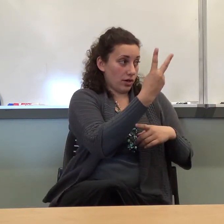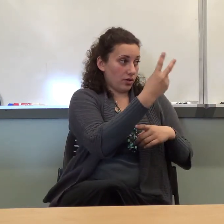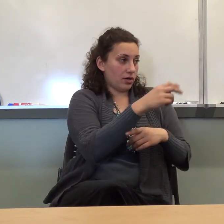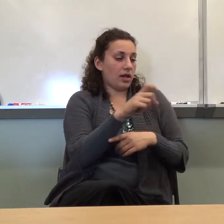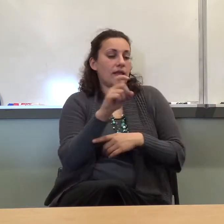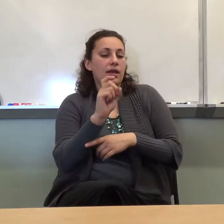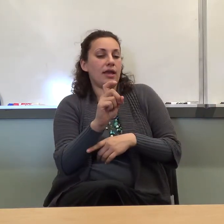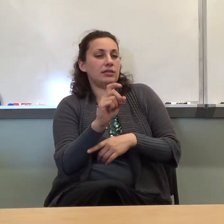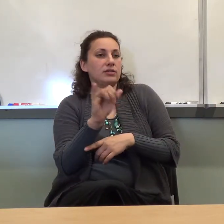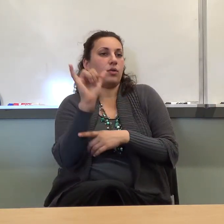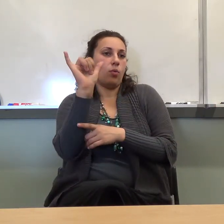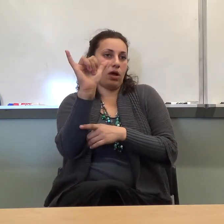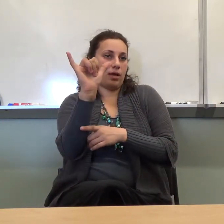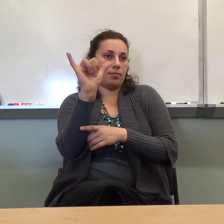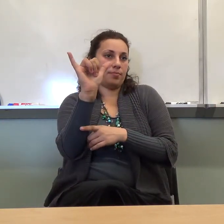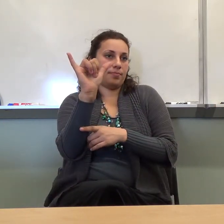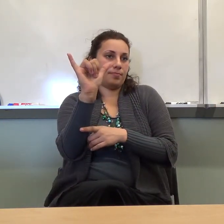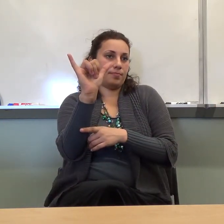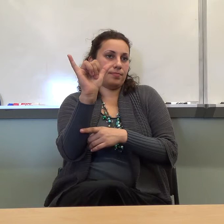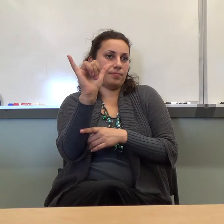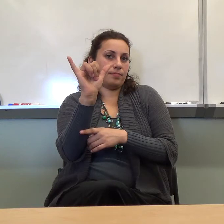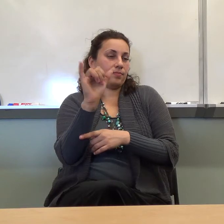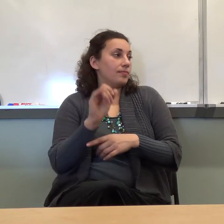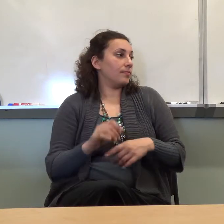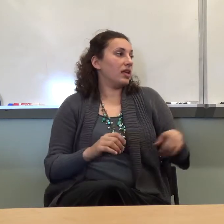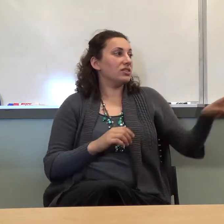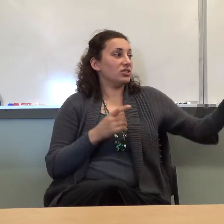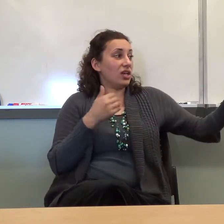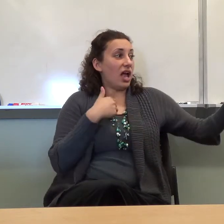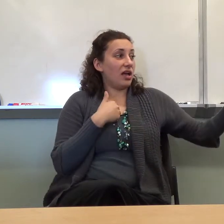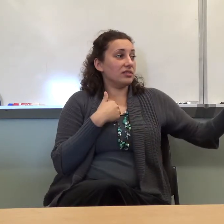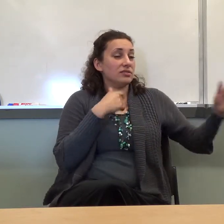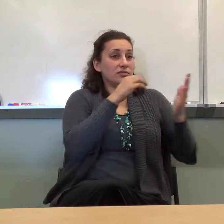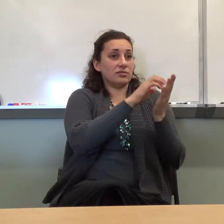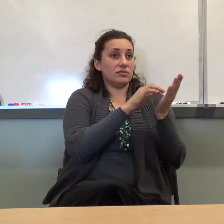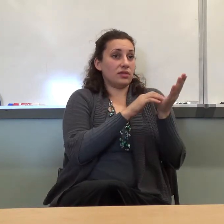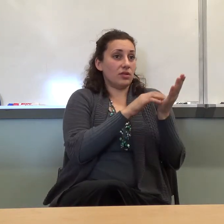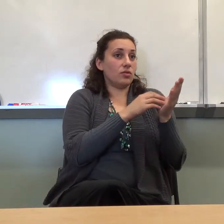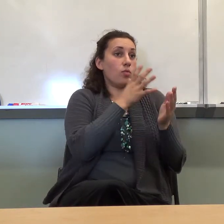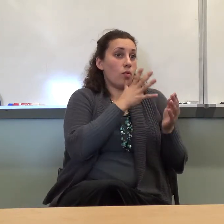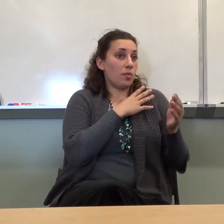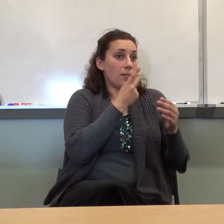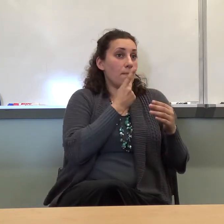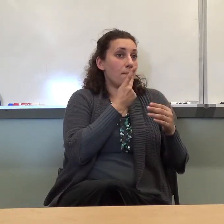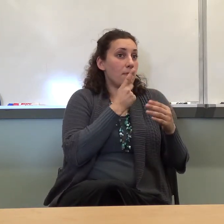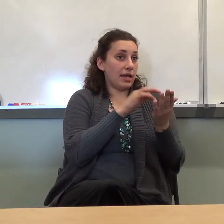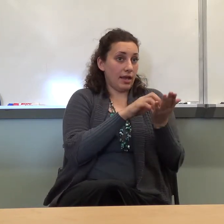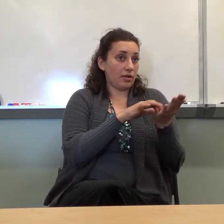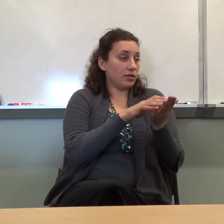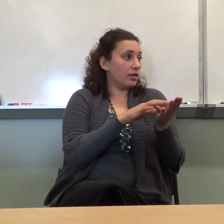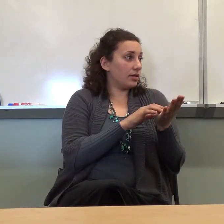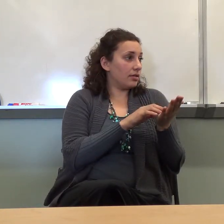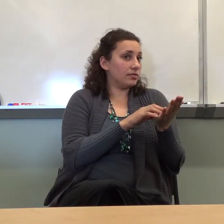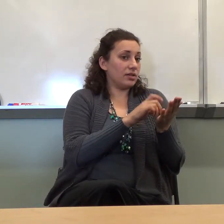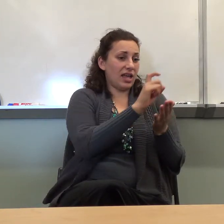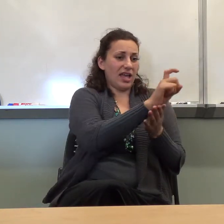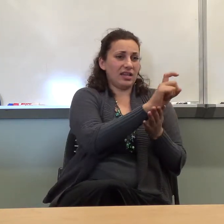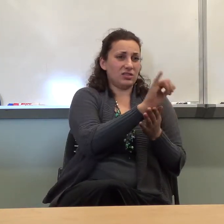That's x to the y. She has a calculator where the x to the y button looks like this, and that's not exactly